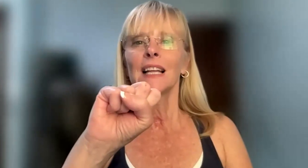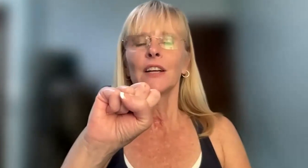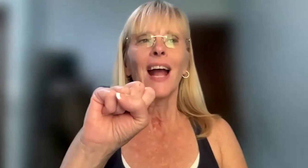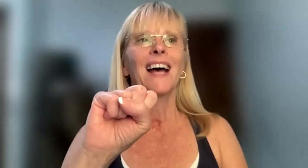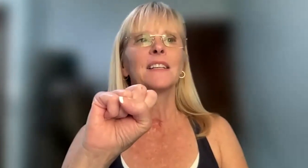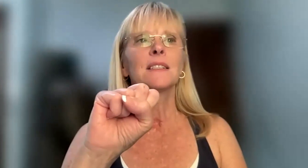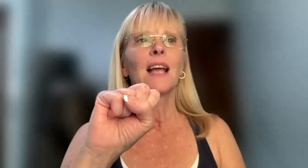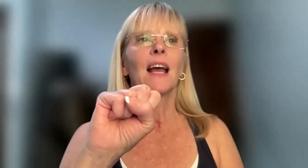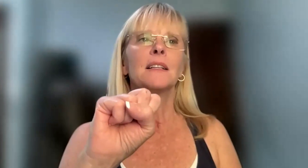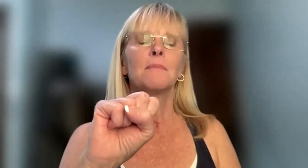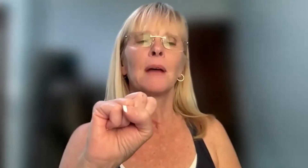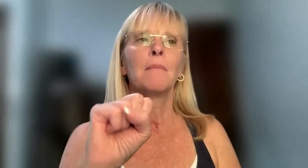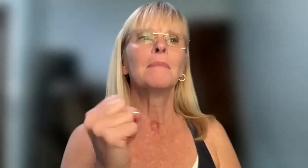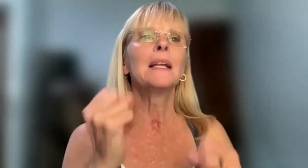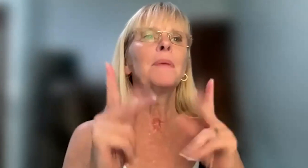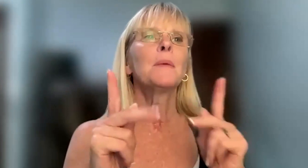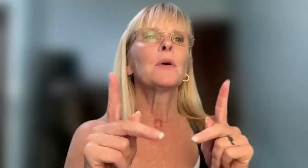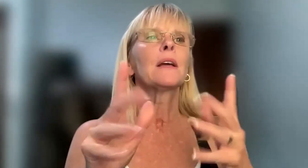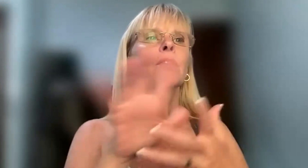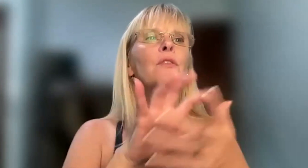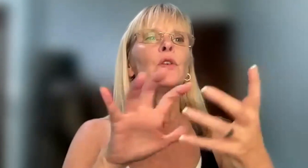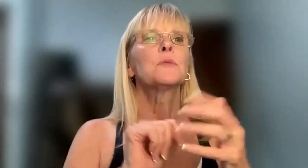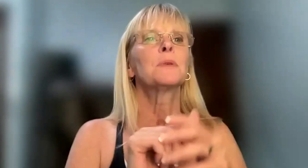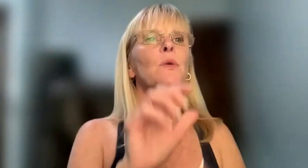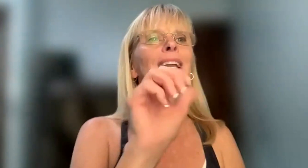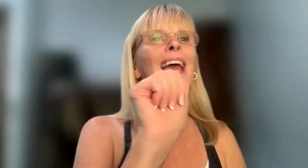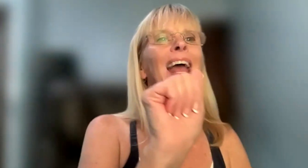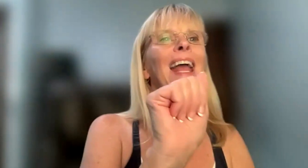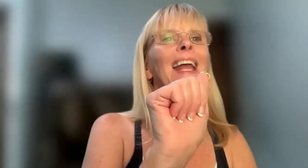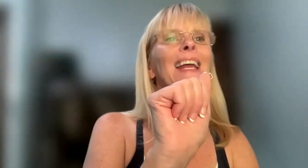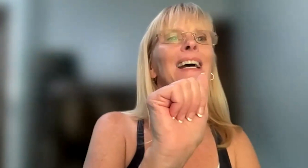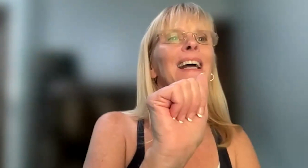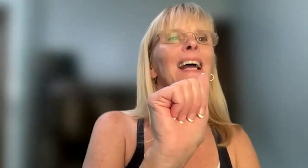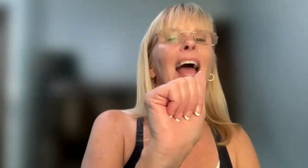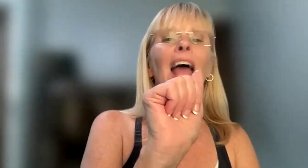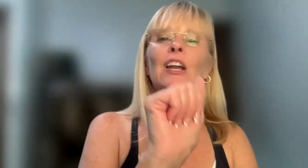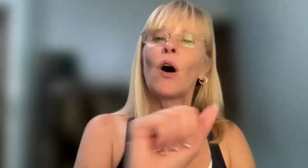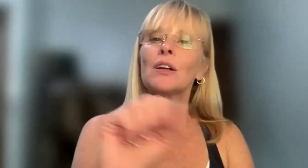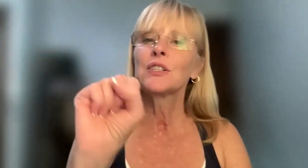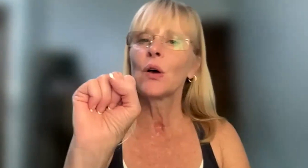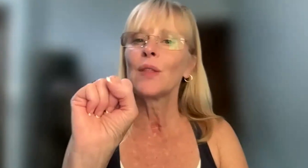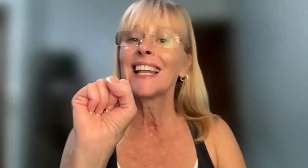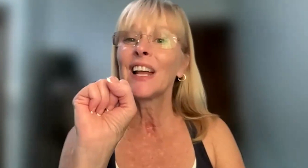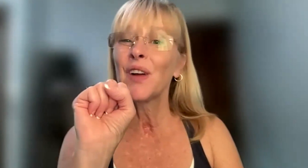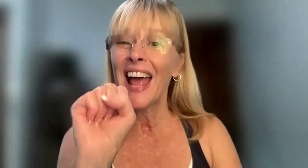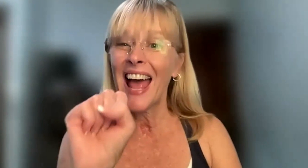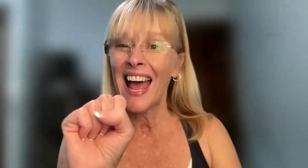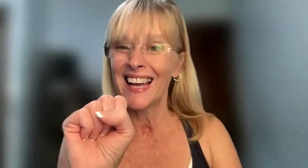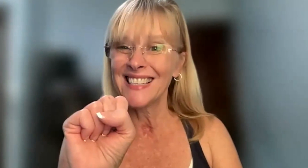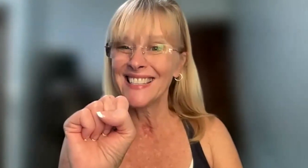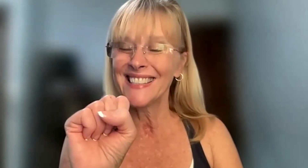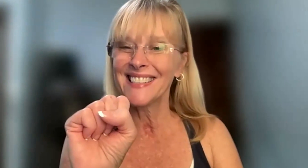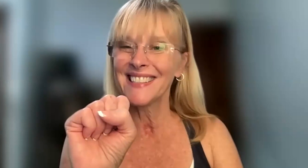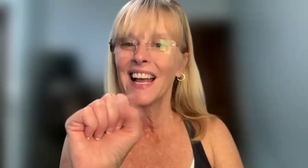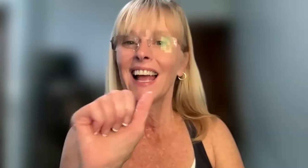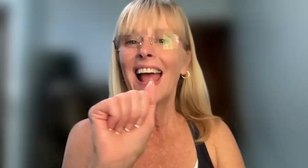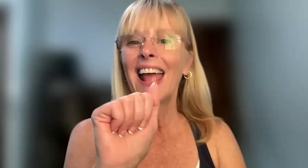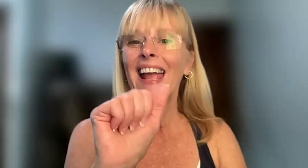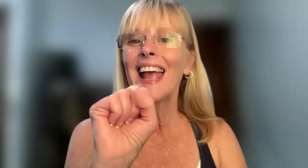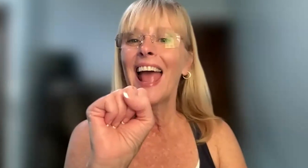letter S, and many people get confused between A and also the letter S. A